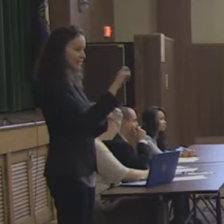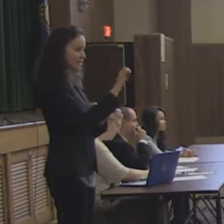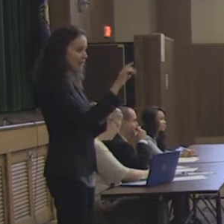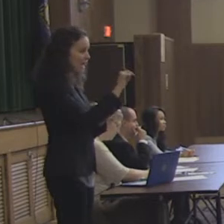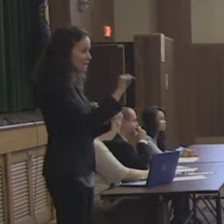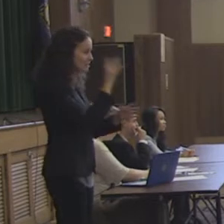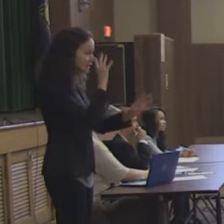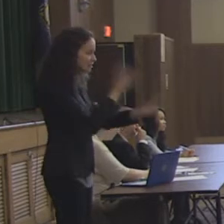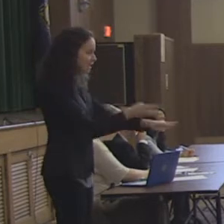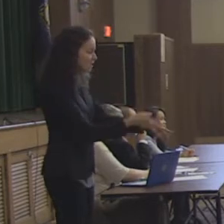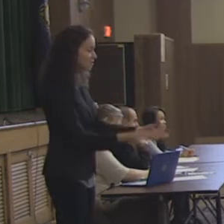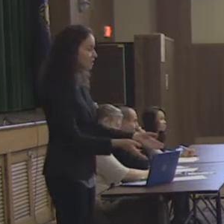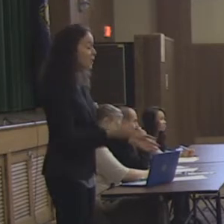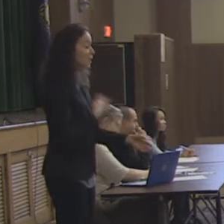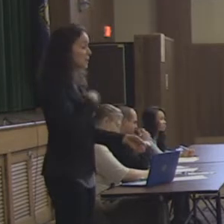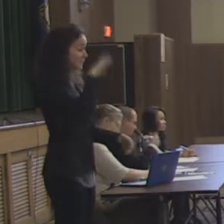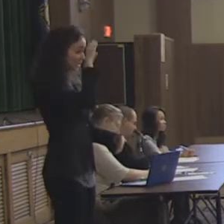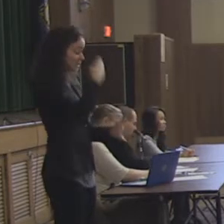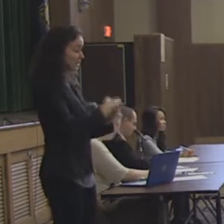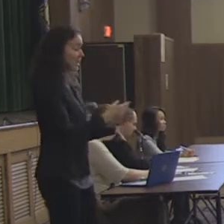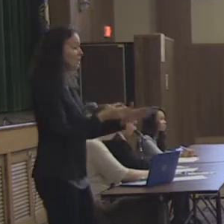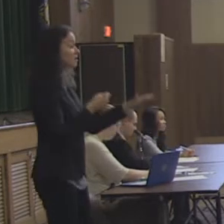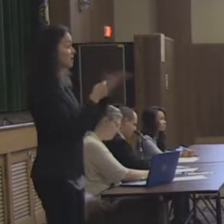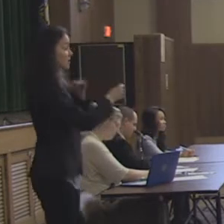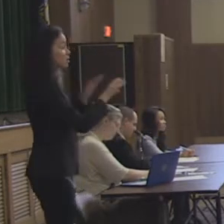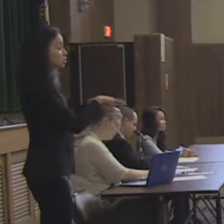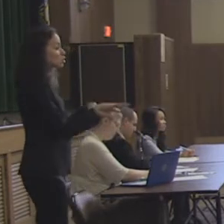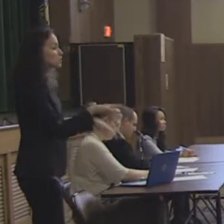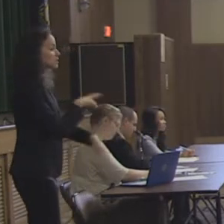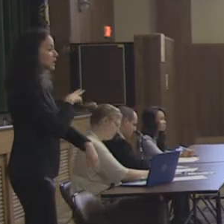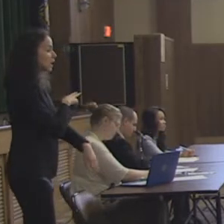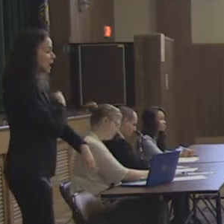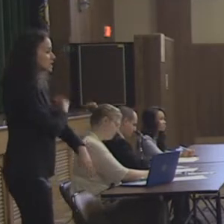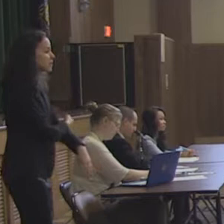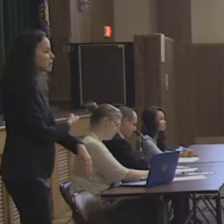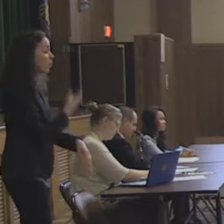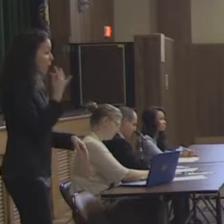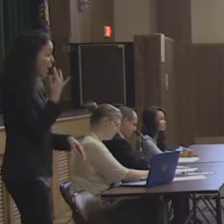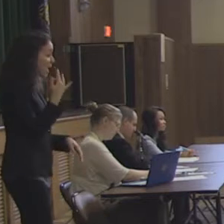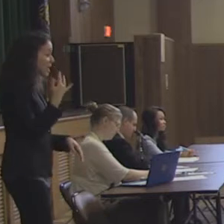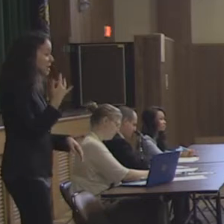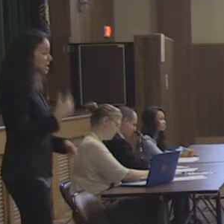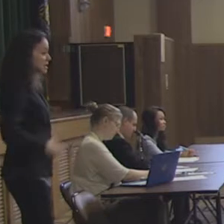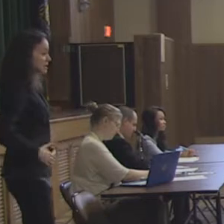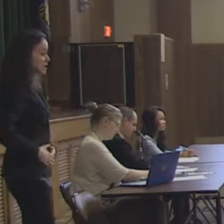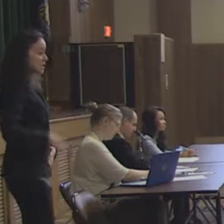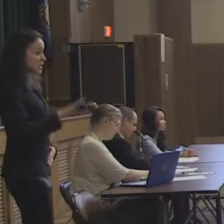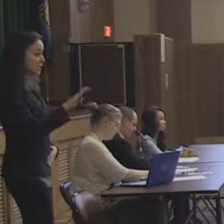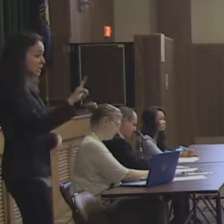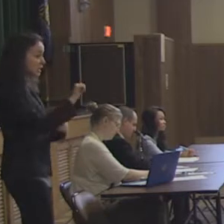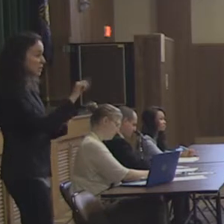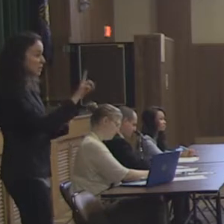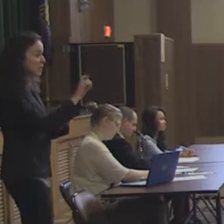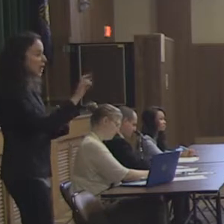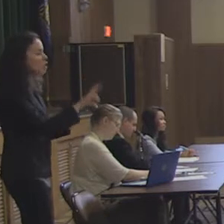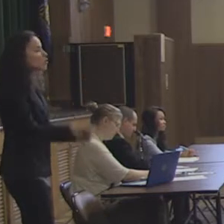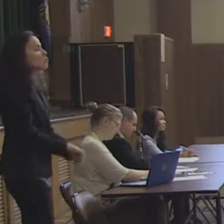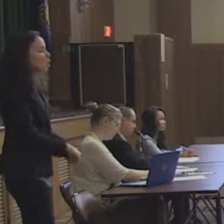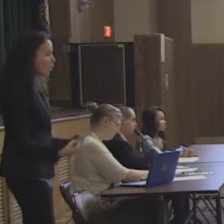Children's Hospital with a broken bladder. And hear me when I say a broken bladder. That's exactly what it